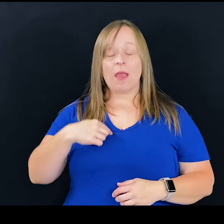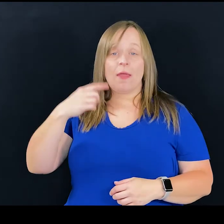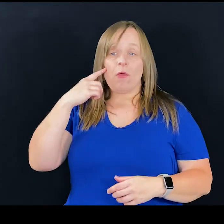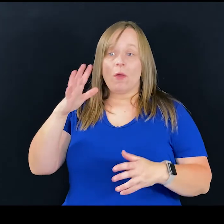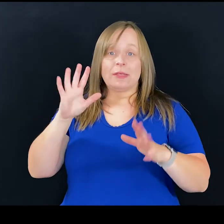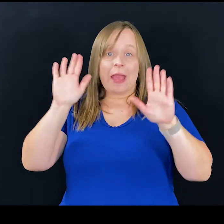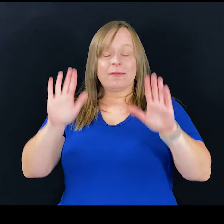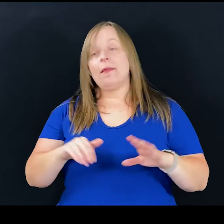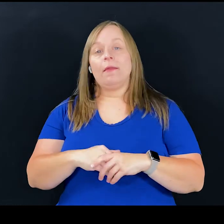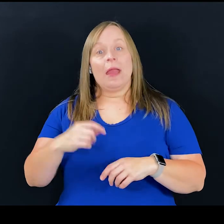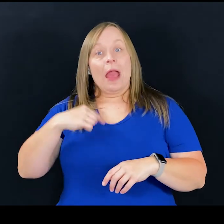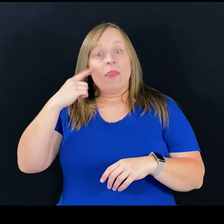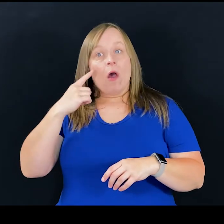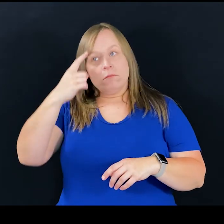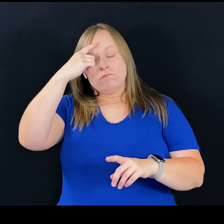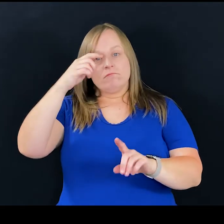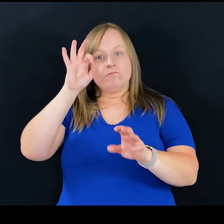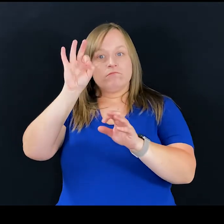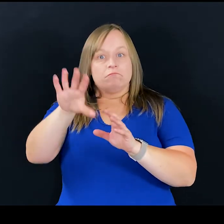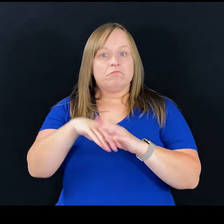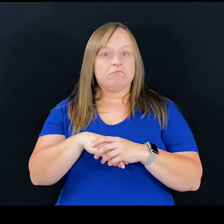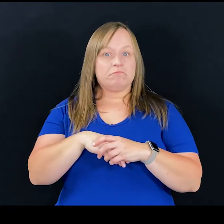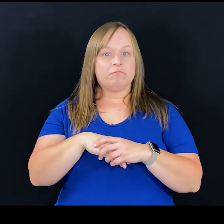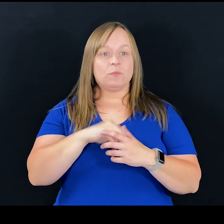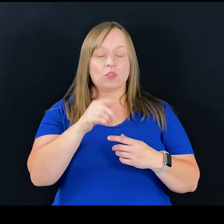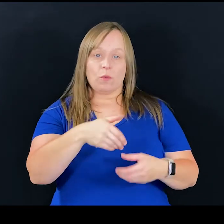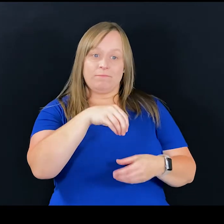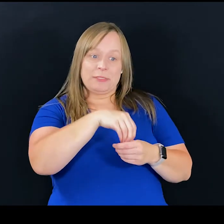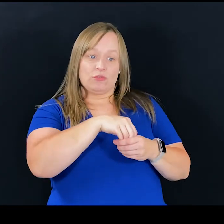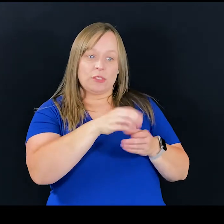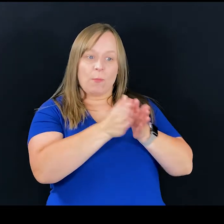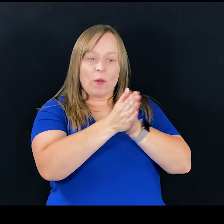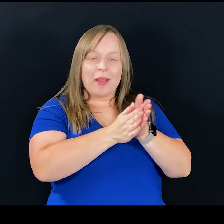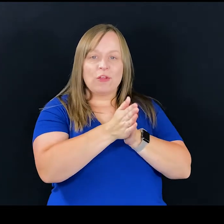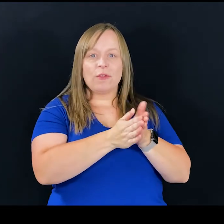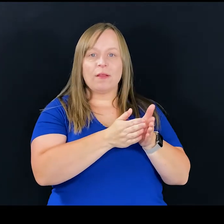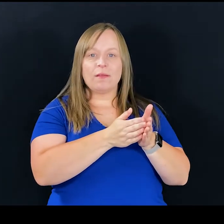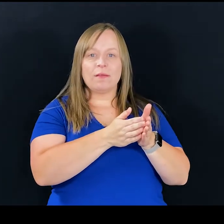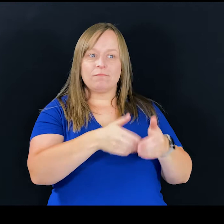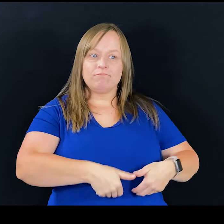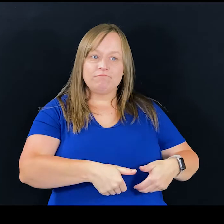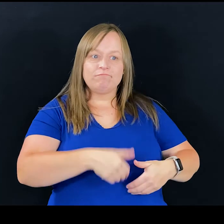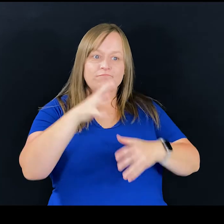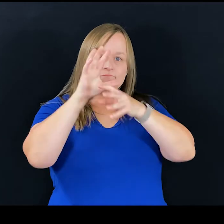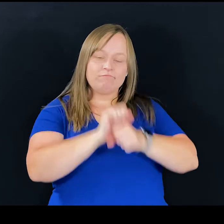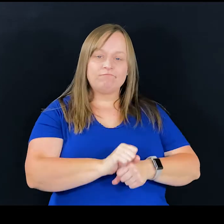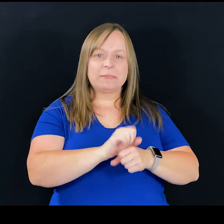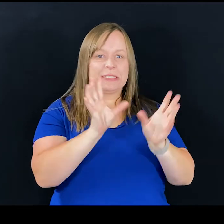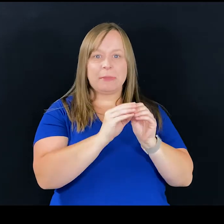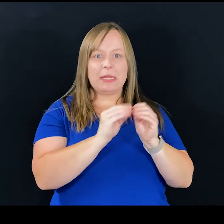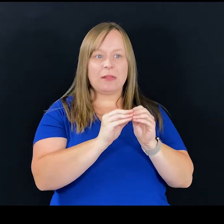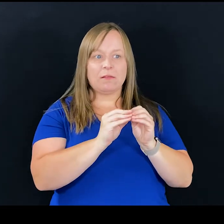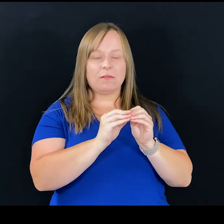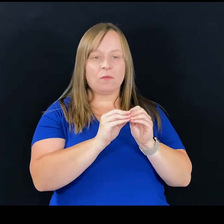thought it was excellent. They thought I had something in mind. So intrinsic motivation, I think, becomes an inherent part of